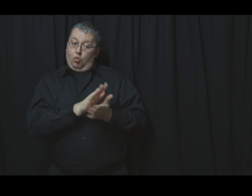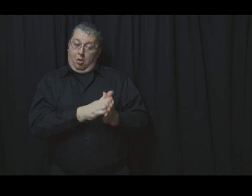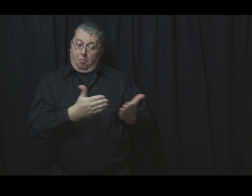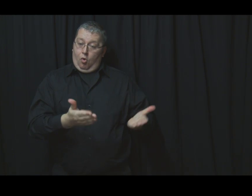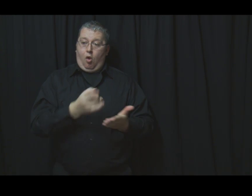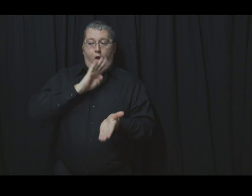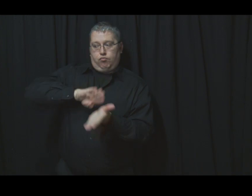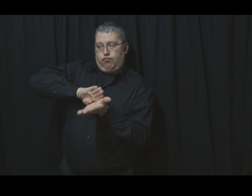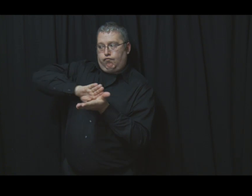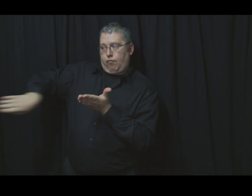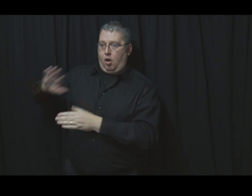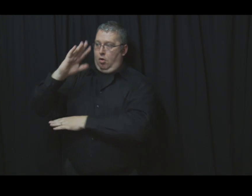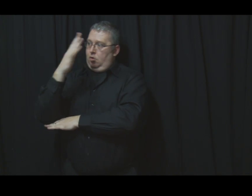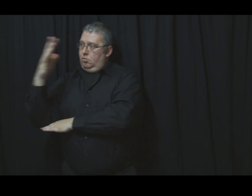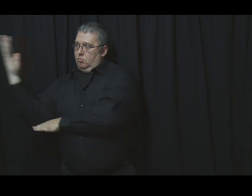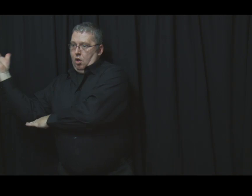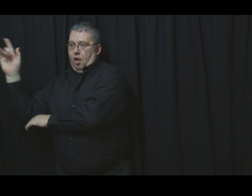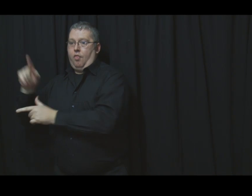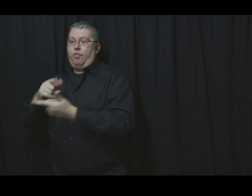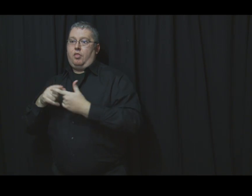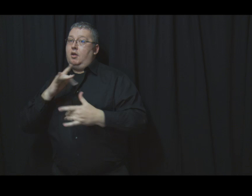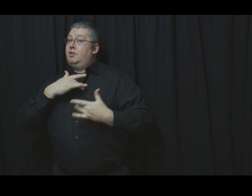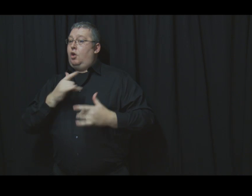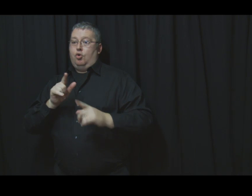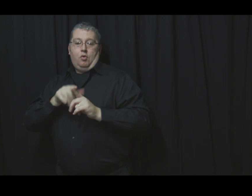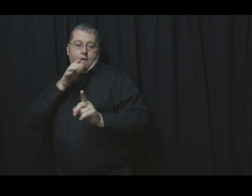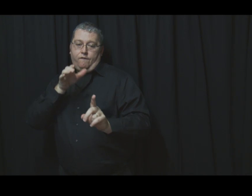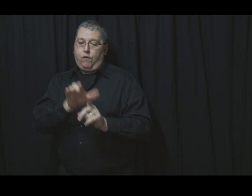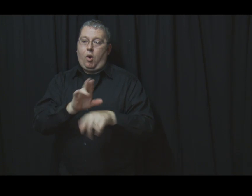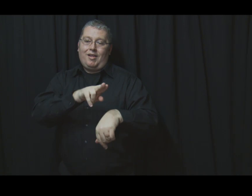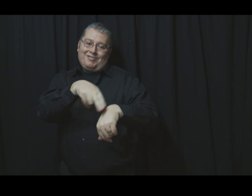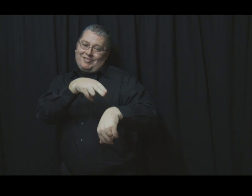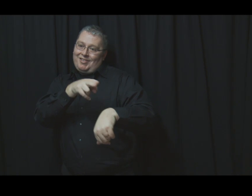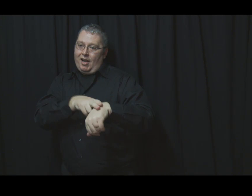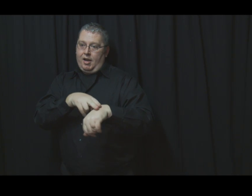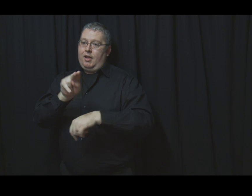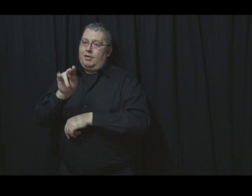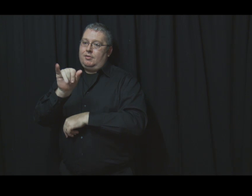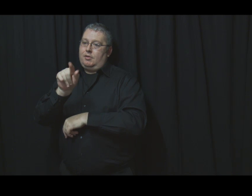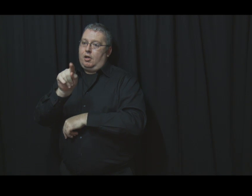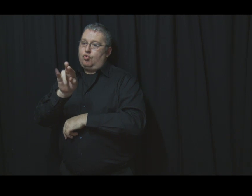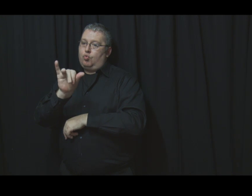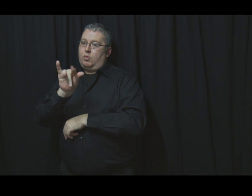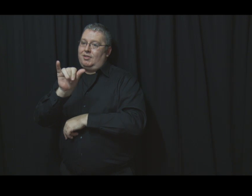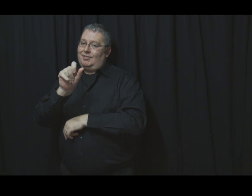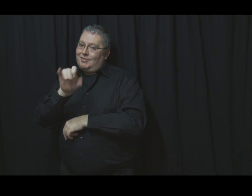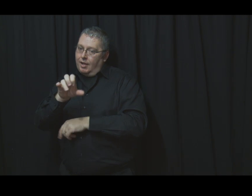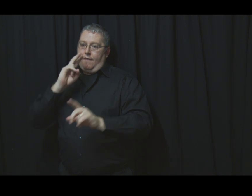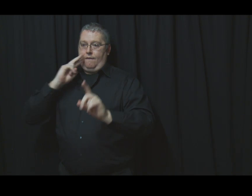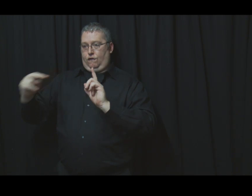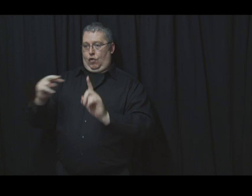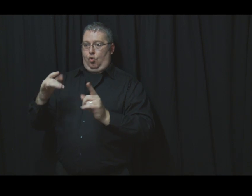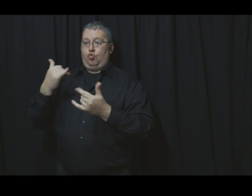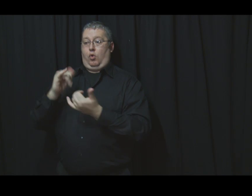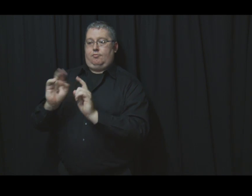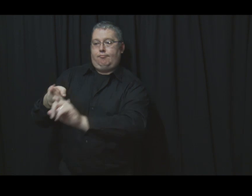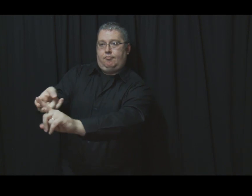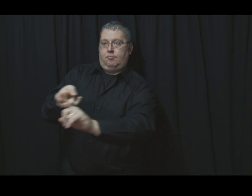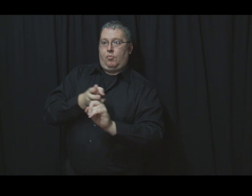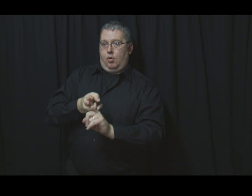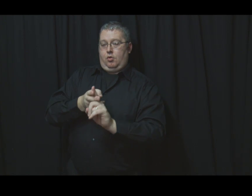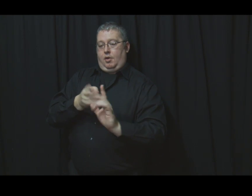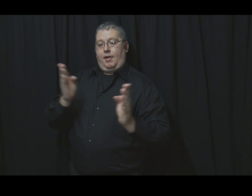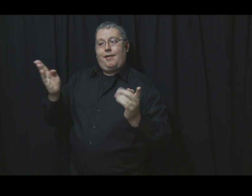imposing a naturalistic religion on students. The word evolution has been hijacked using a bait and switch to indoctrinate students to